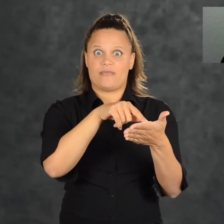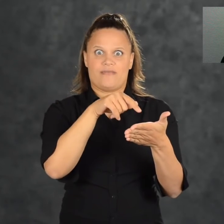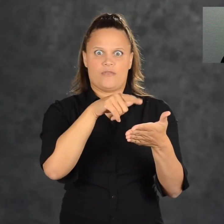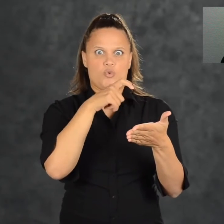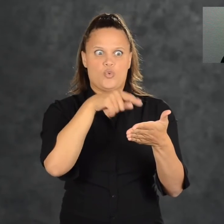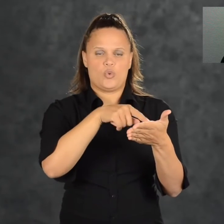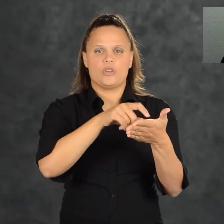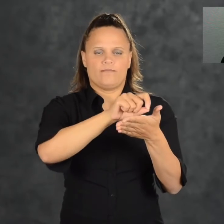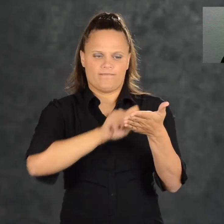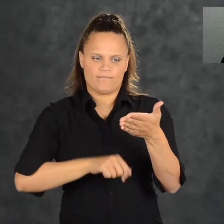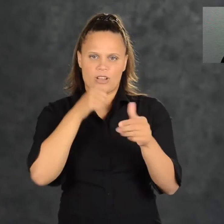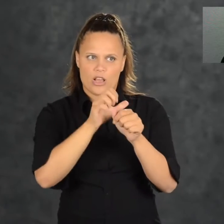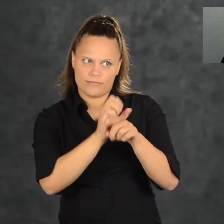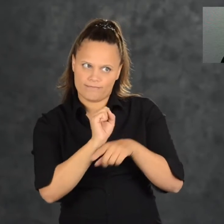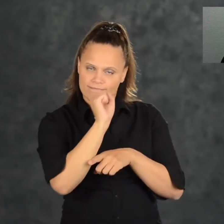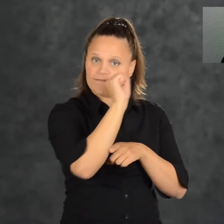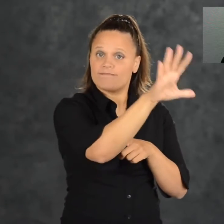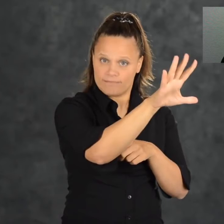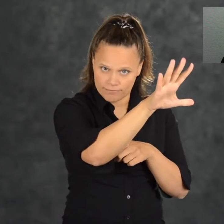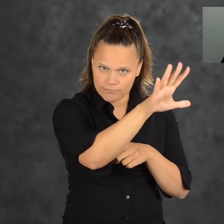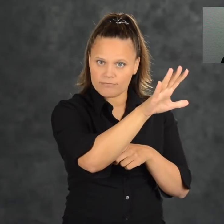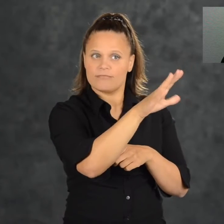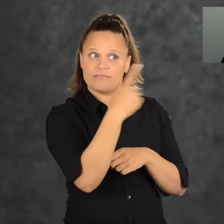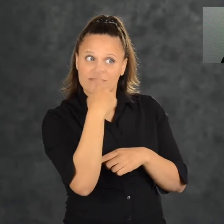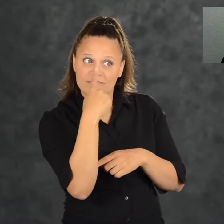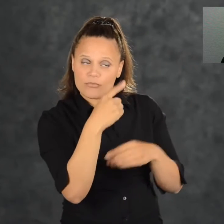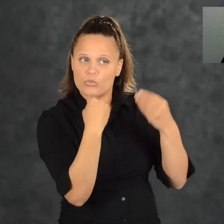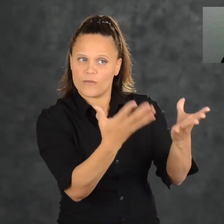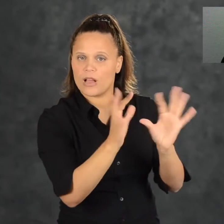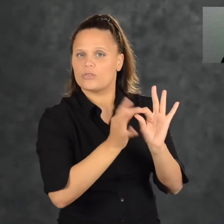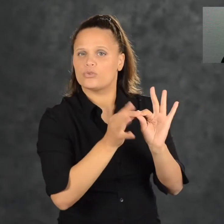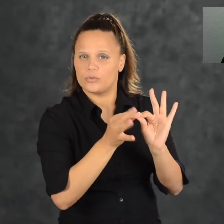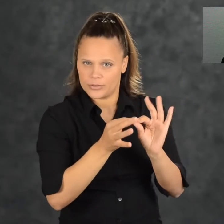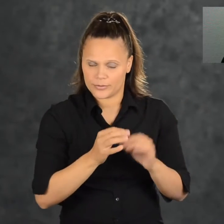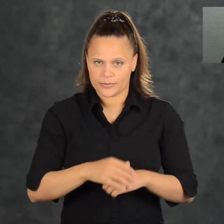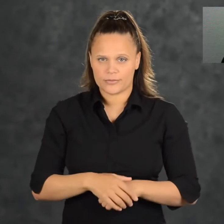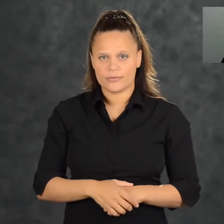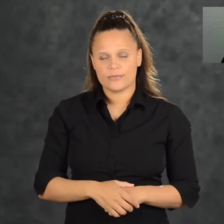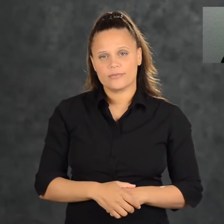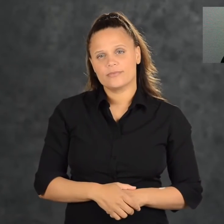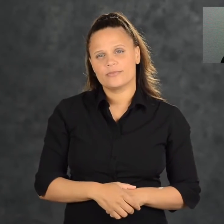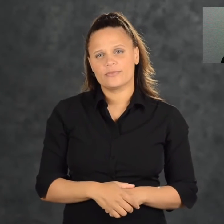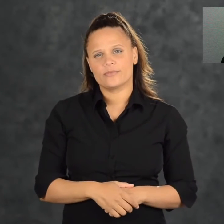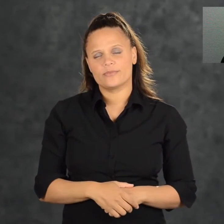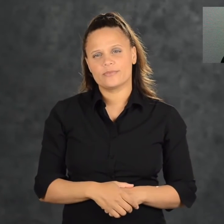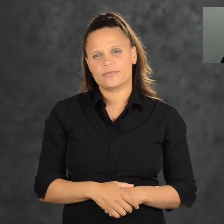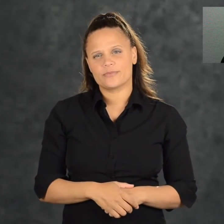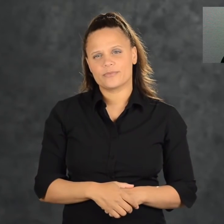put the IEP at the top along with your name so it's clearly seen in your